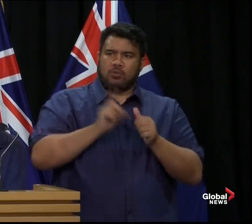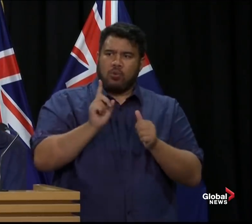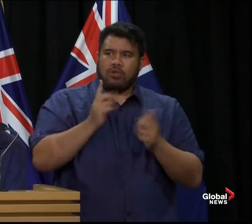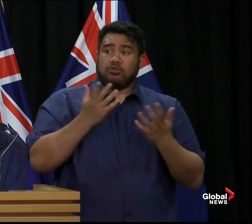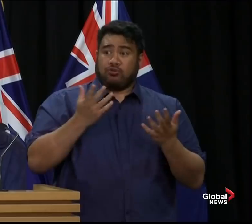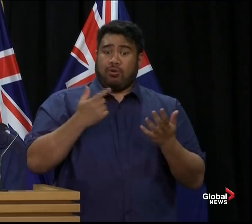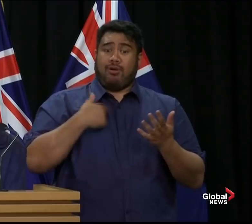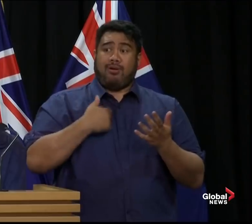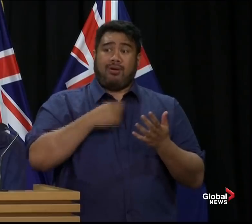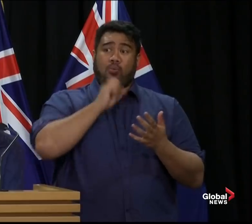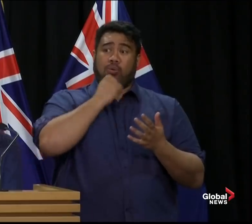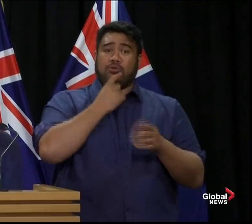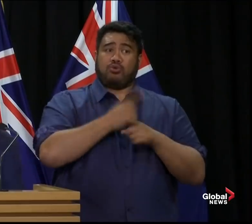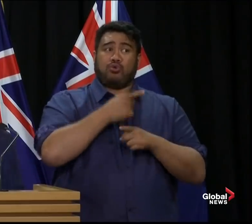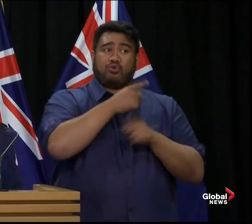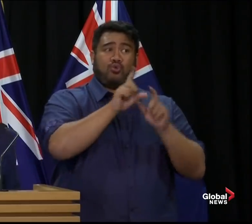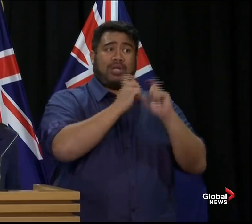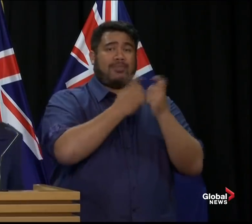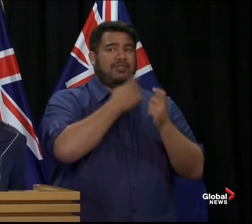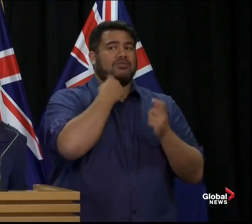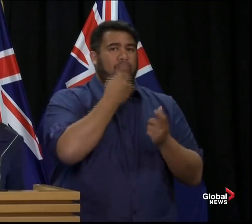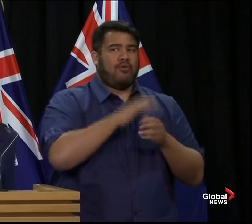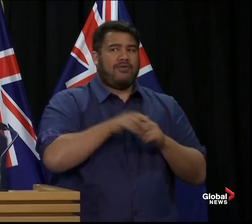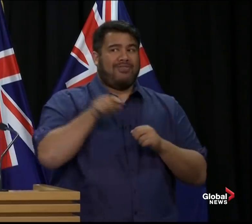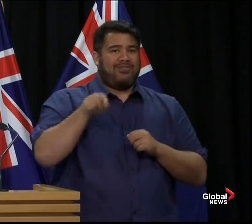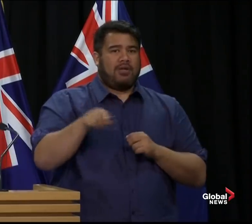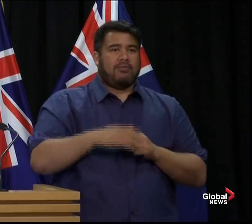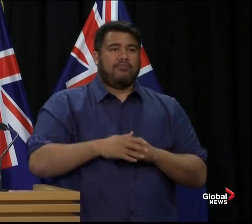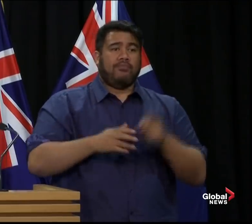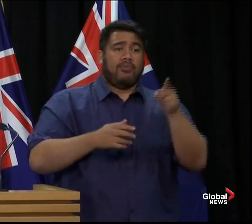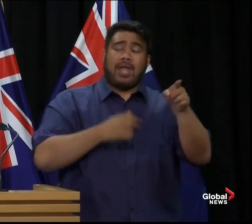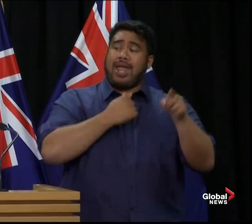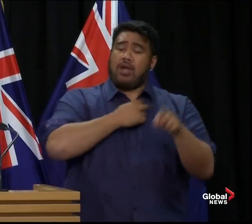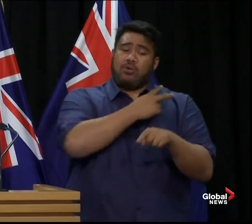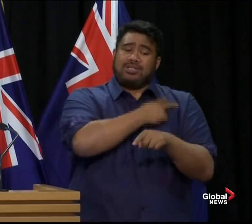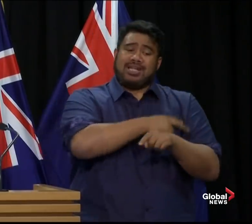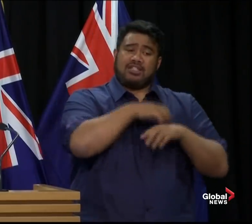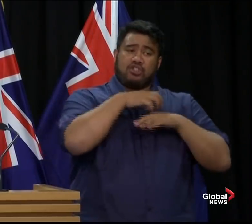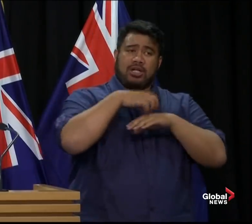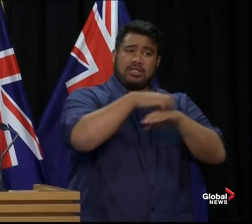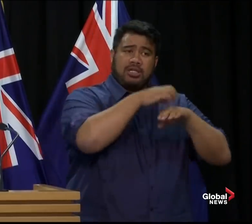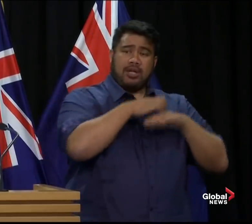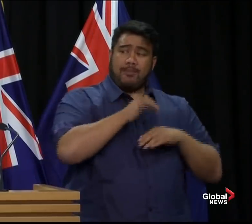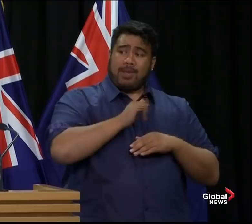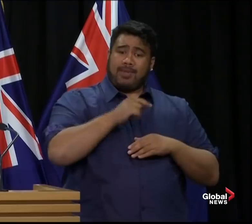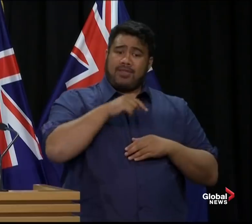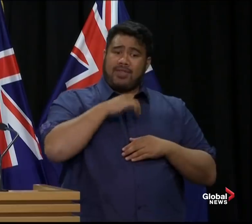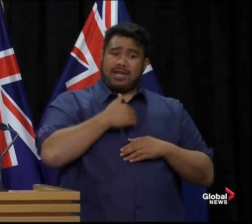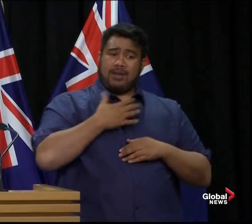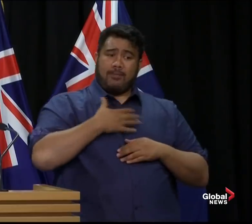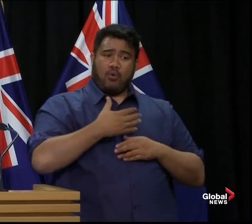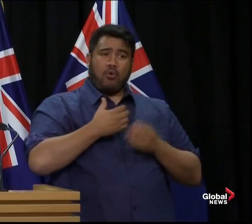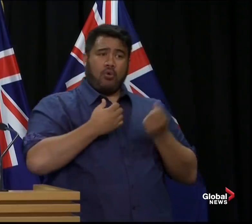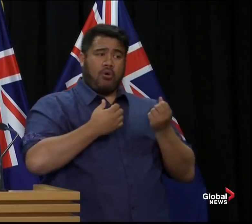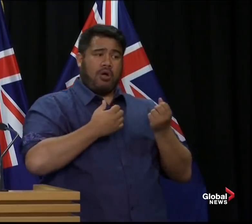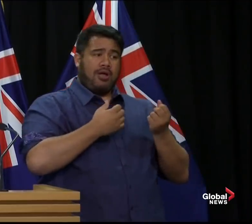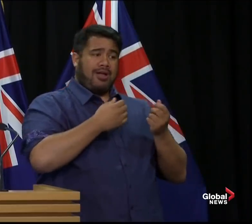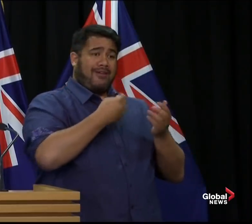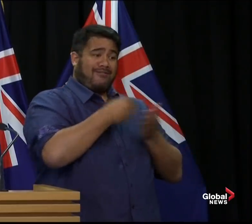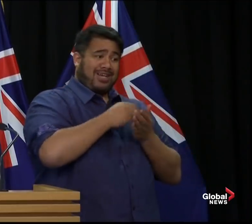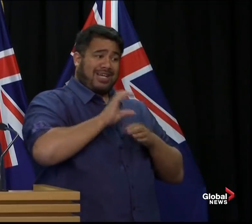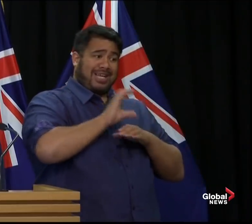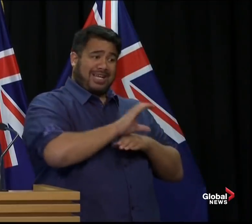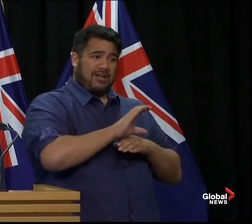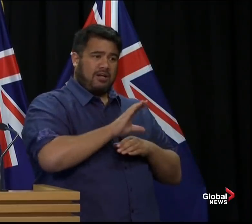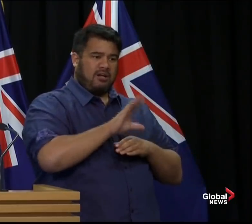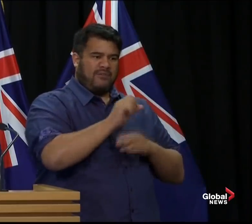with Cabinet tomorrow. Could our intelligence agencies see more funding or bolstered powers after this